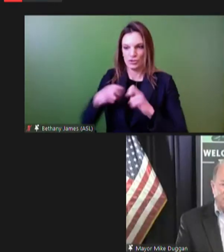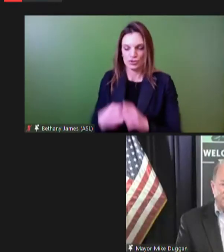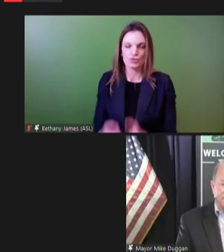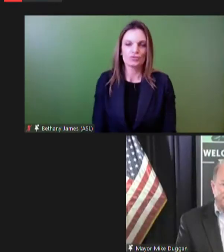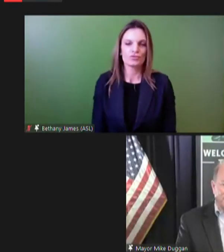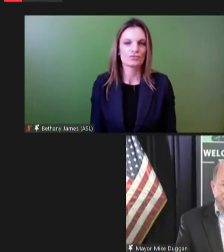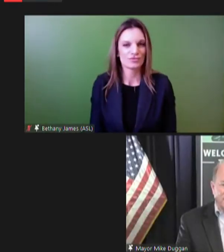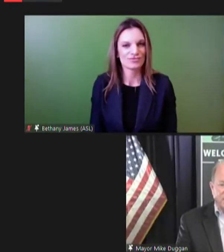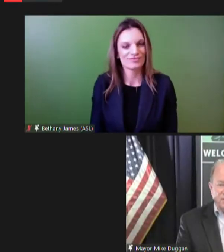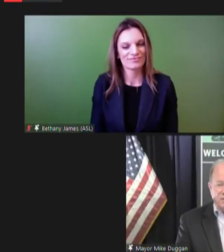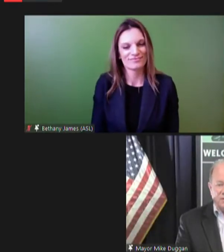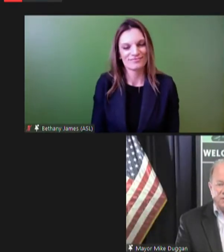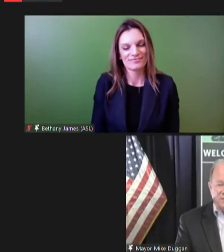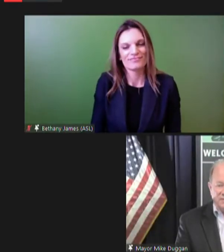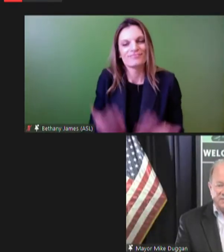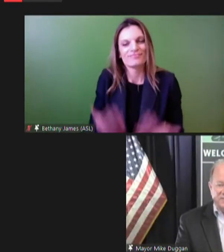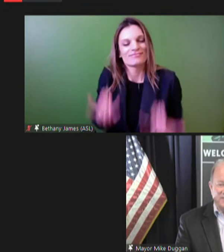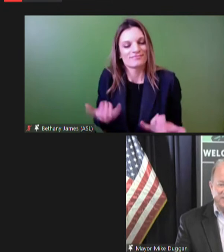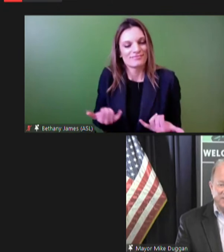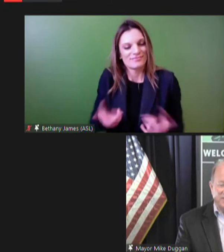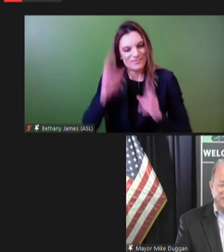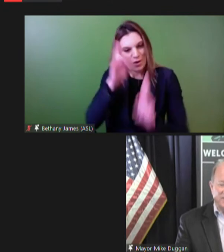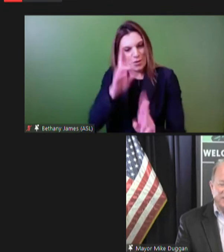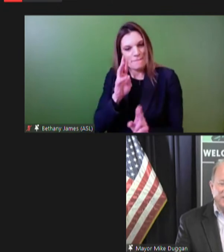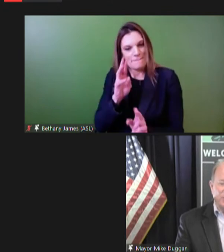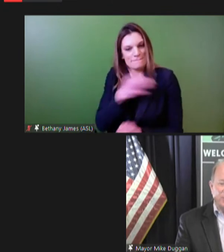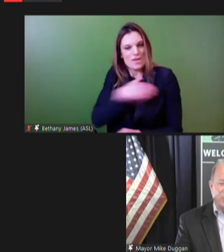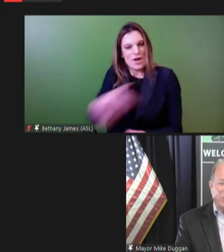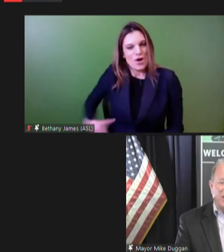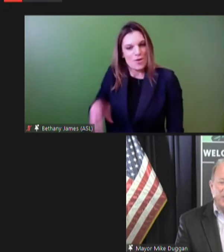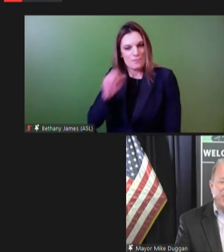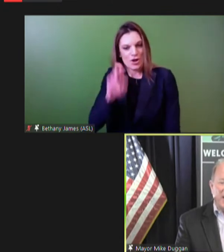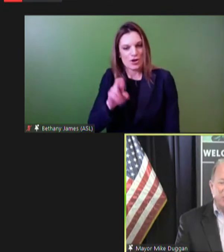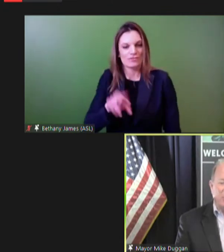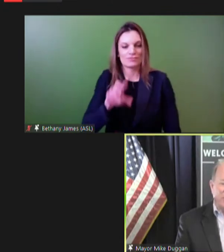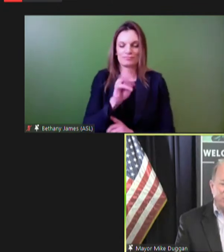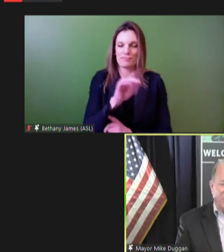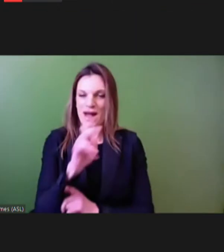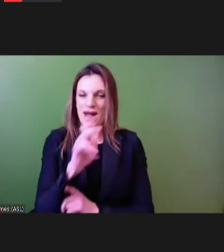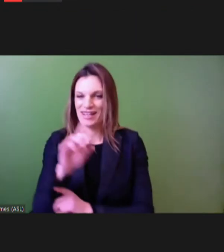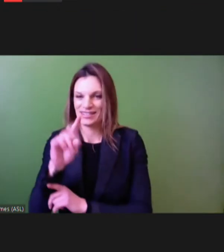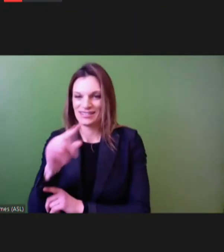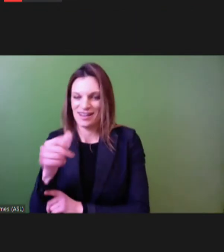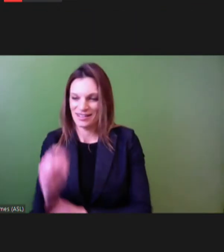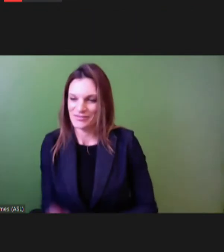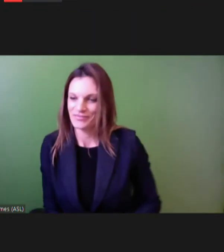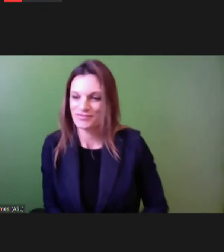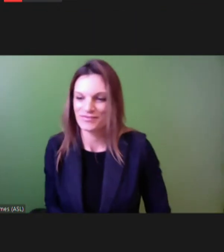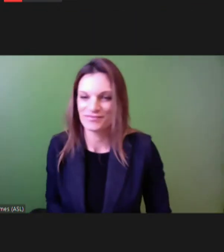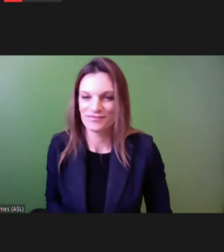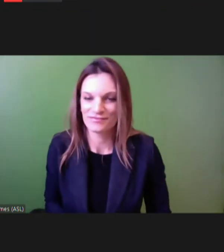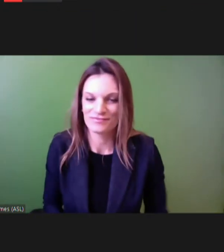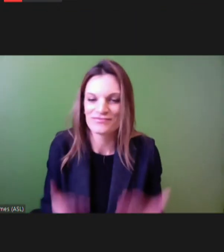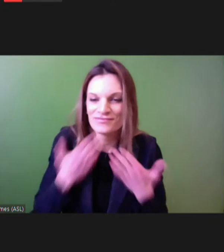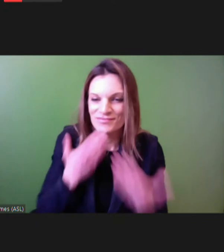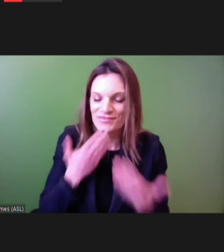vote. Receive the Honorable Mayor Mike Duddy. Well, thank you, Pastor Bland, and thank you to the Secretary of State for putting